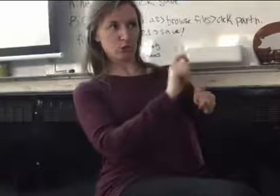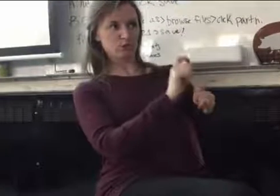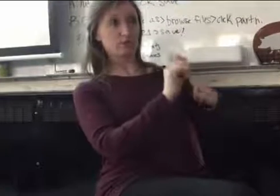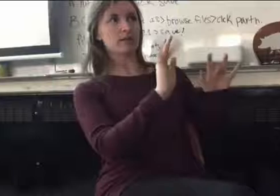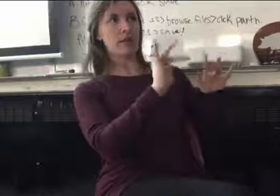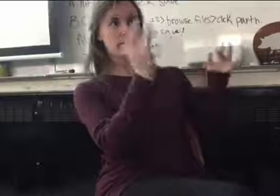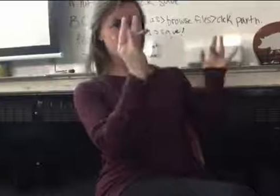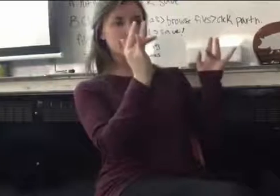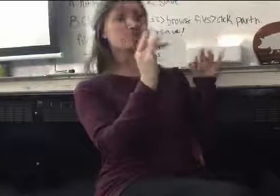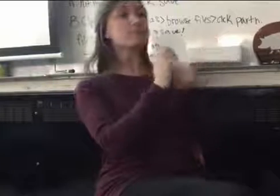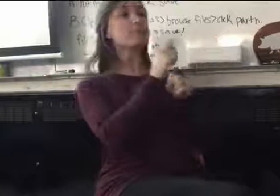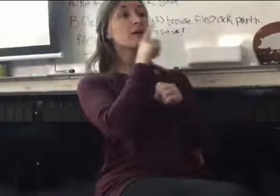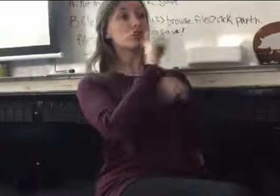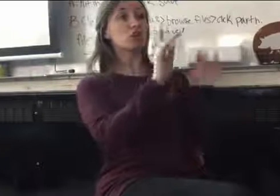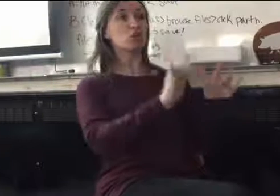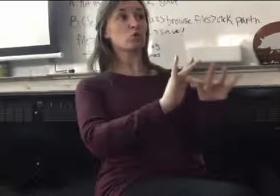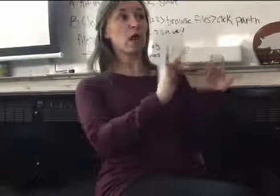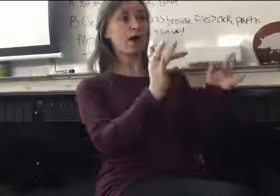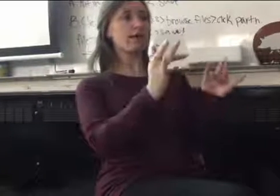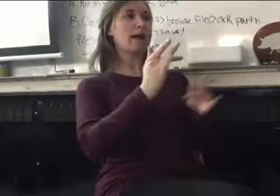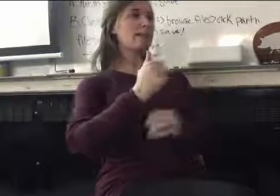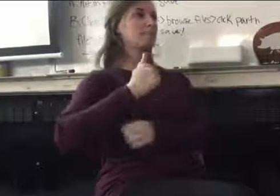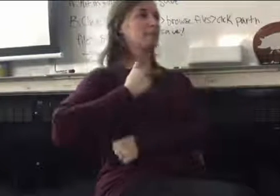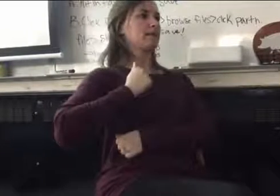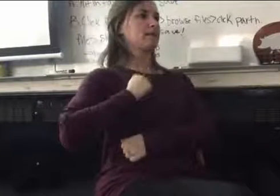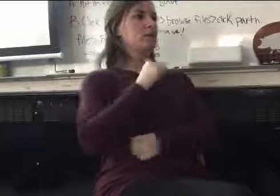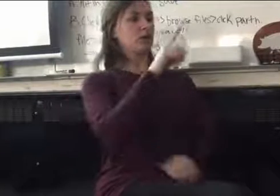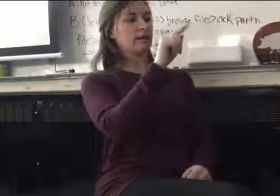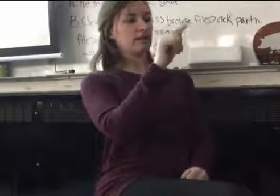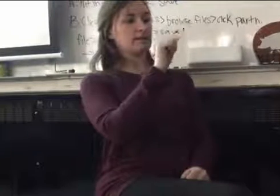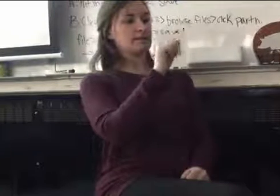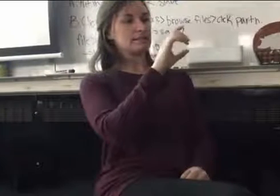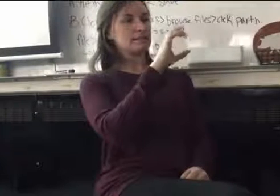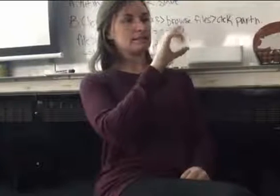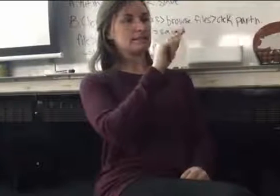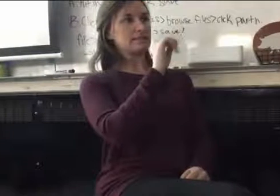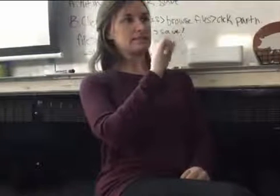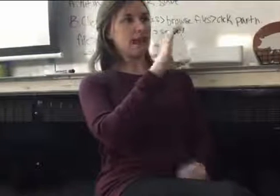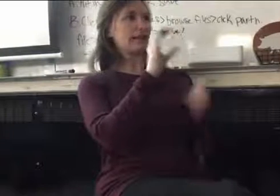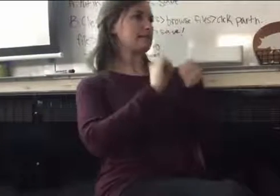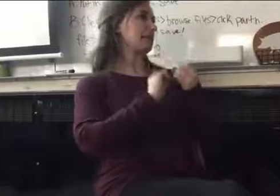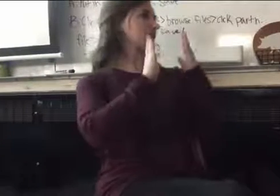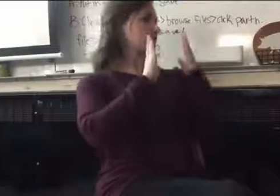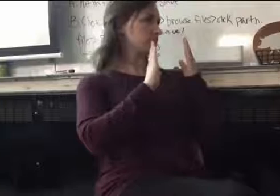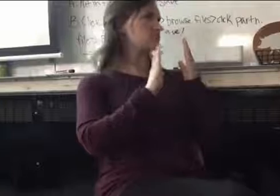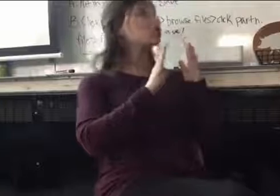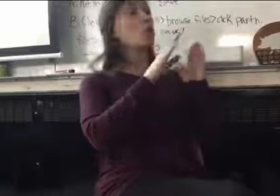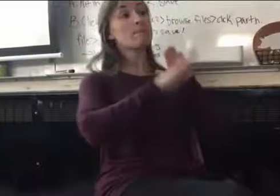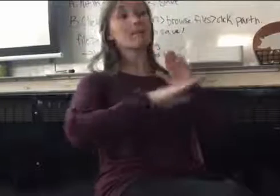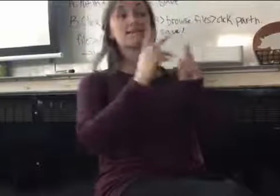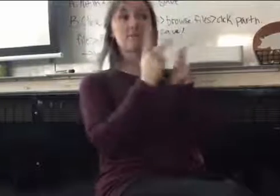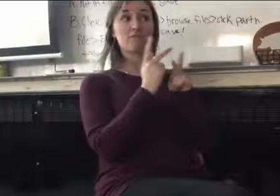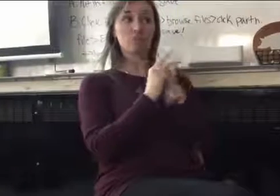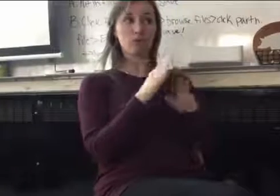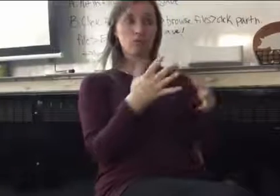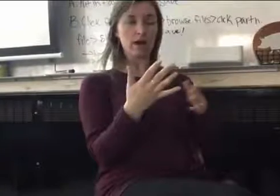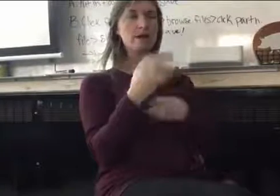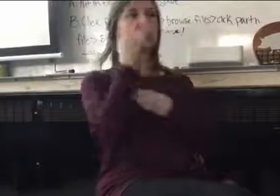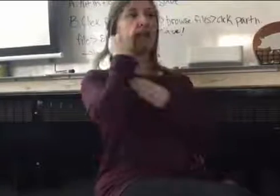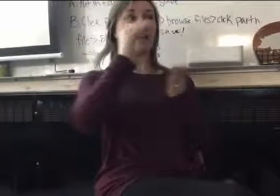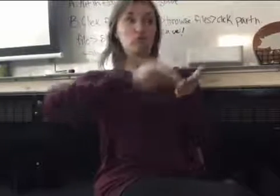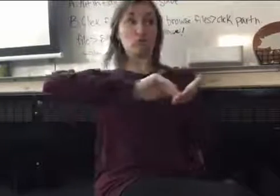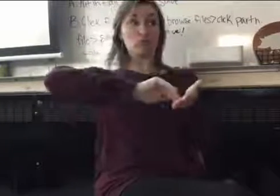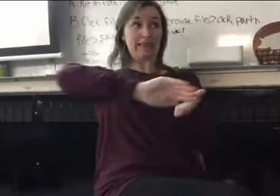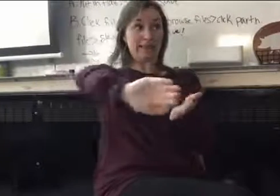and make sure that you highlight a military tactic. Basically, here's what they figure out. By releasing all